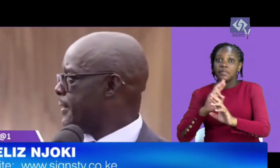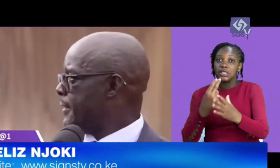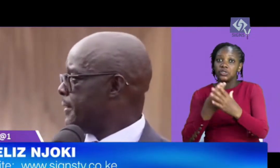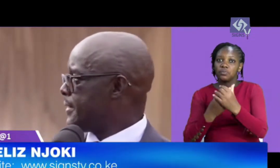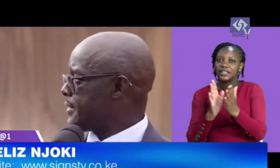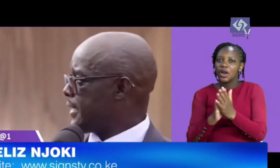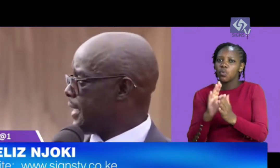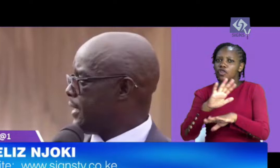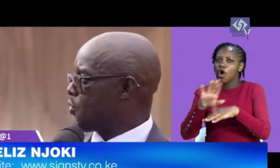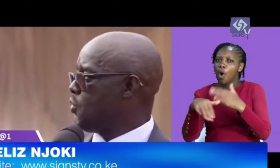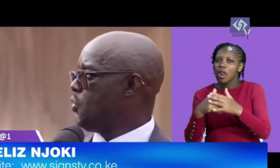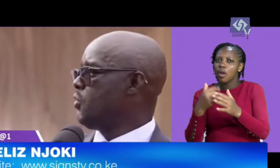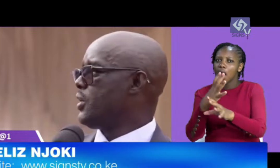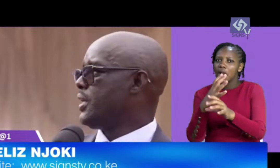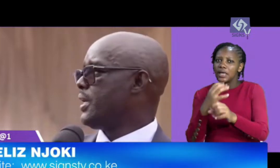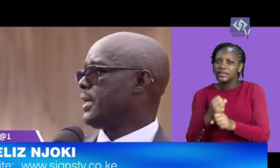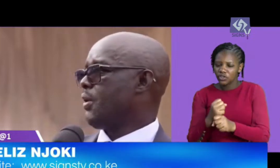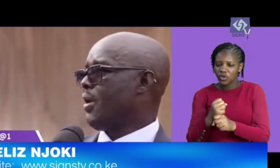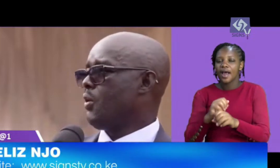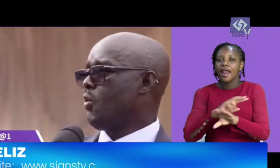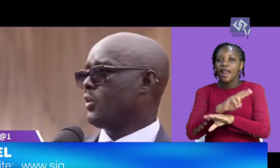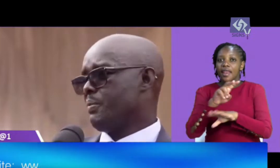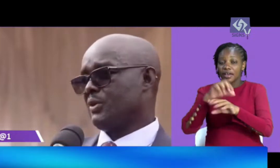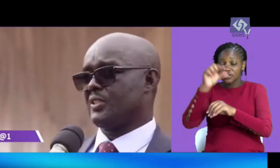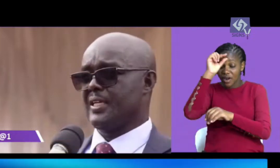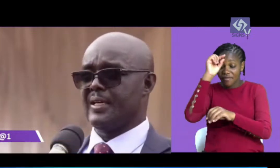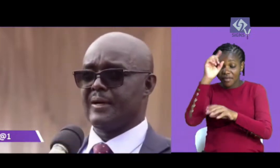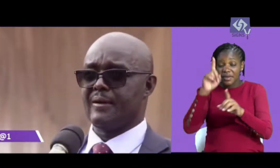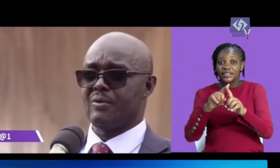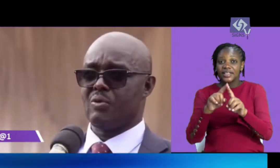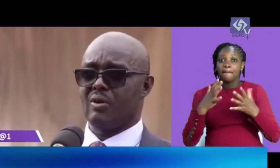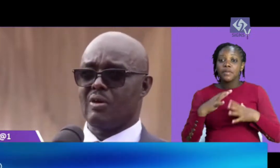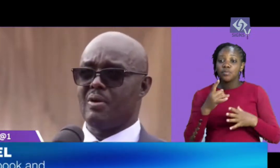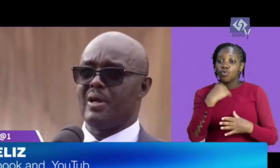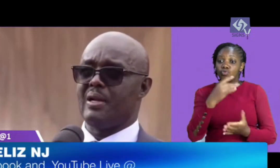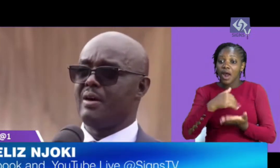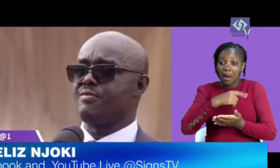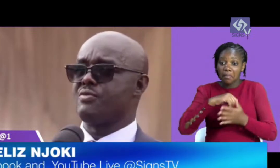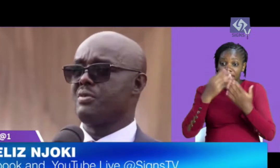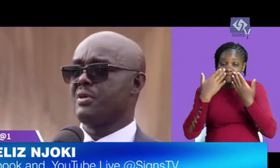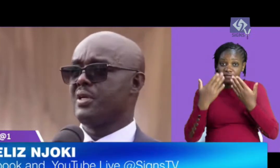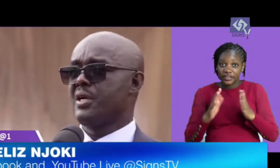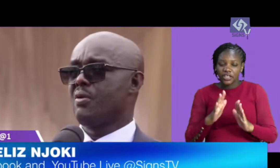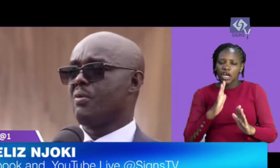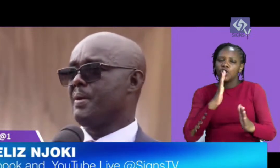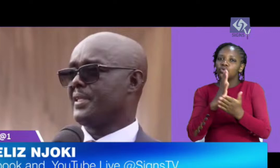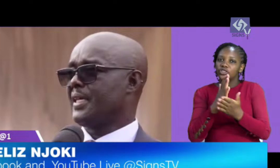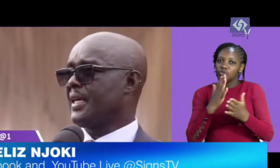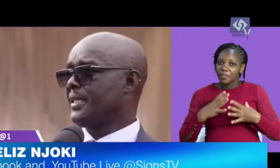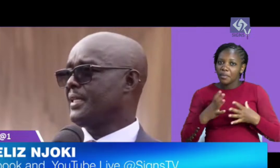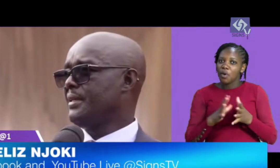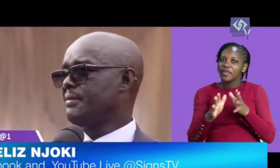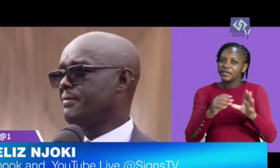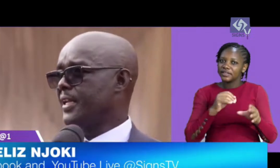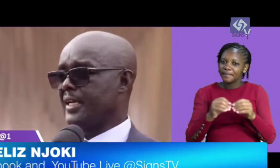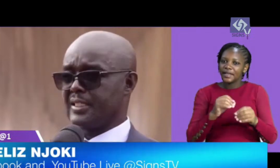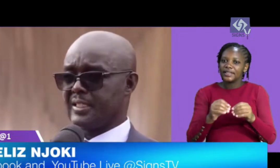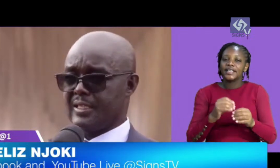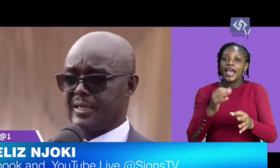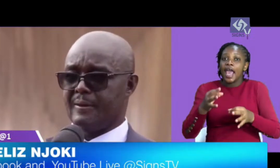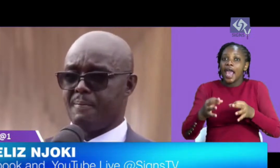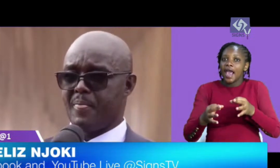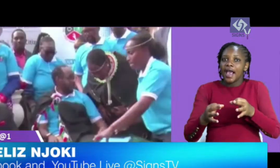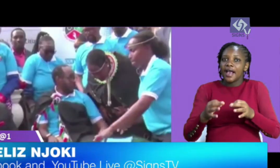wote, serikali kuu na wale wote wametusaidia kuona kwamba walemavu wamepata haki